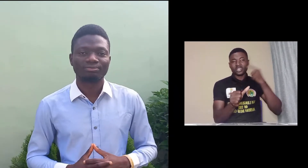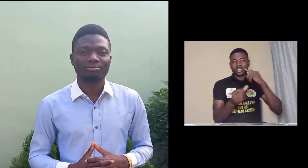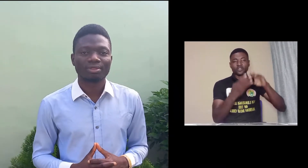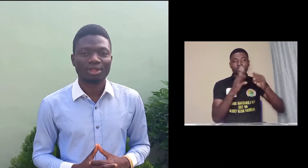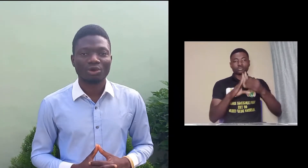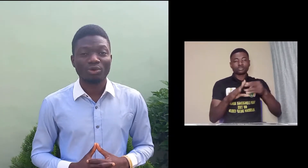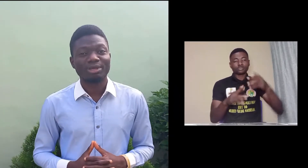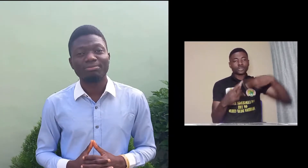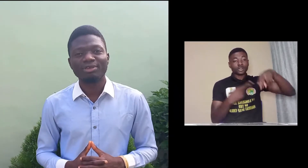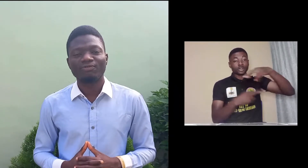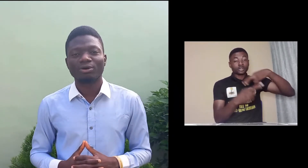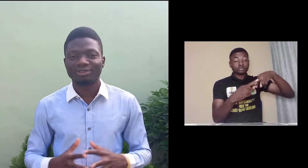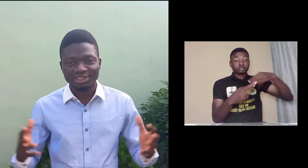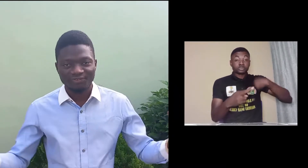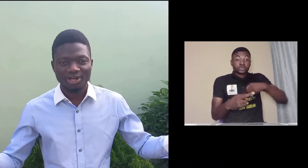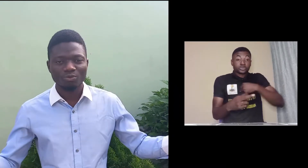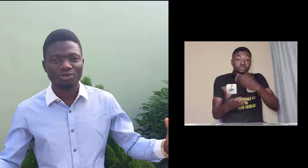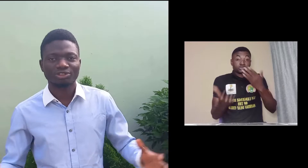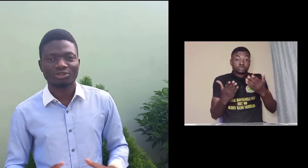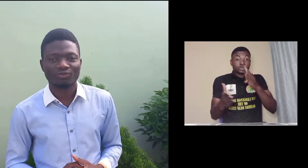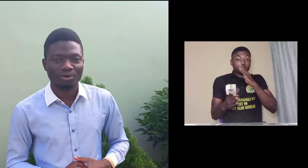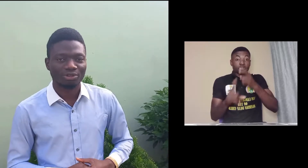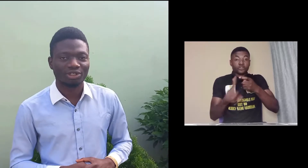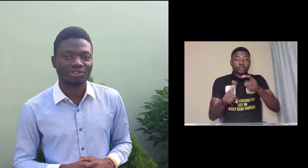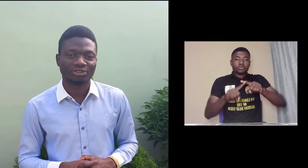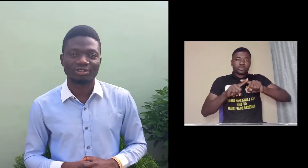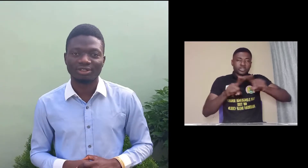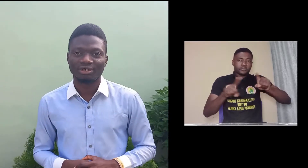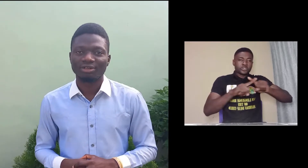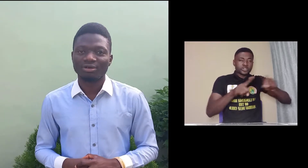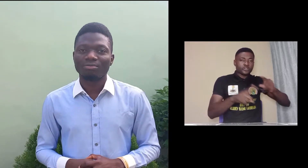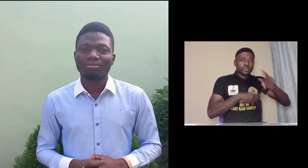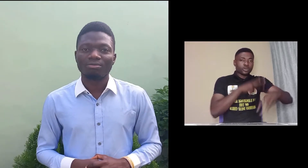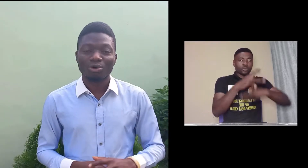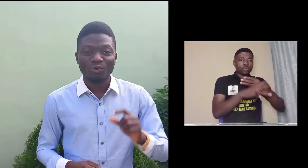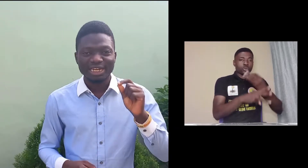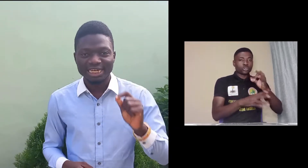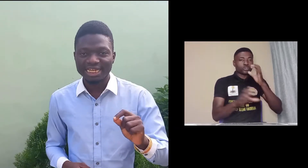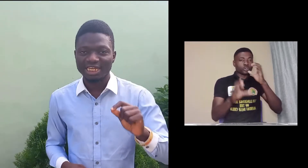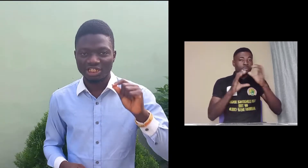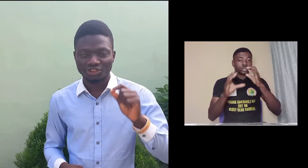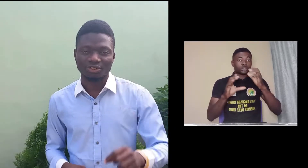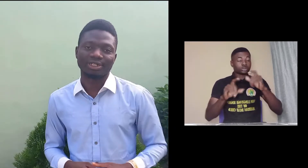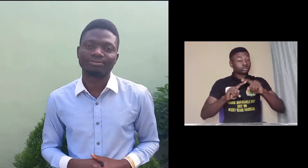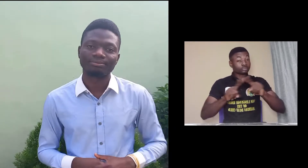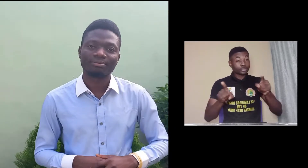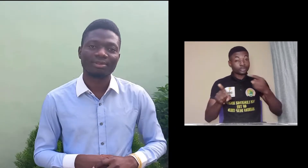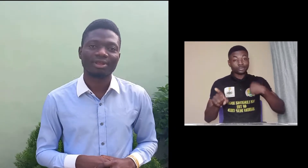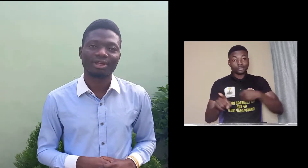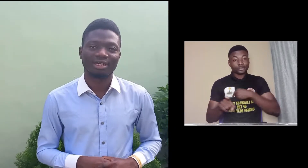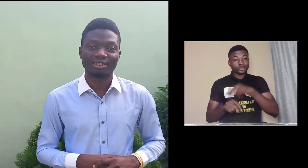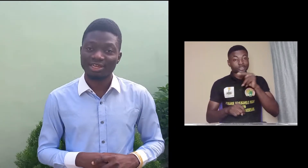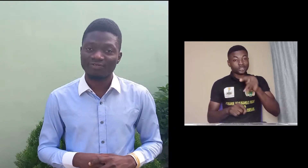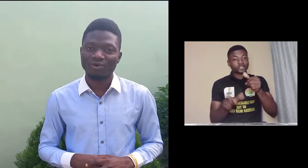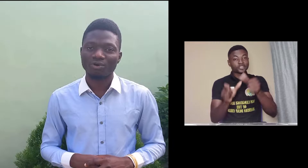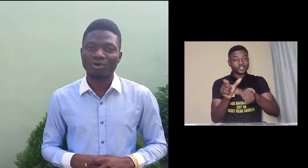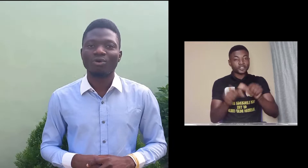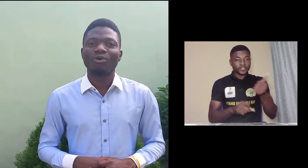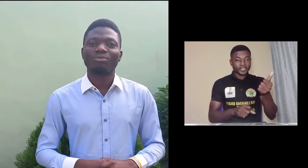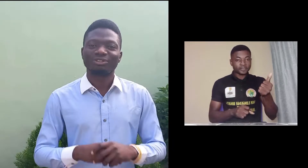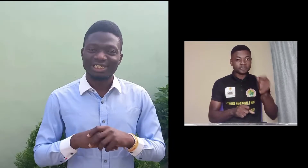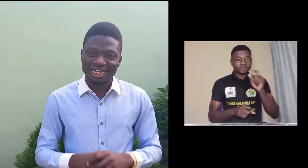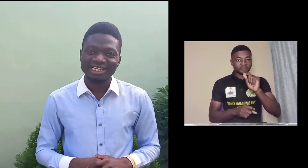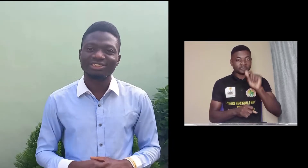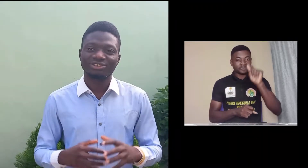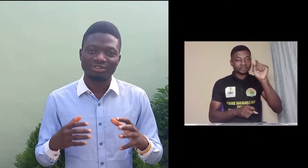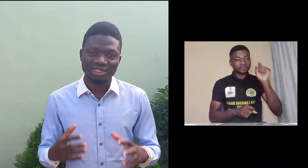you. We may be from different worlds of communication, but we need each other. Therefore,